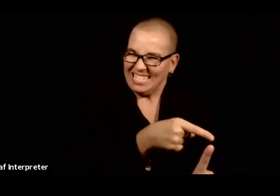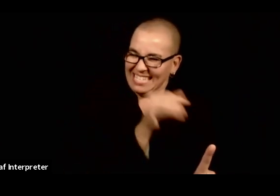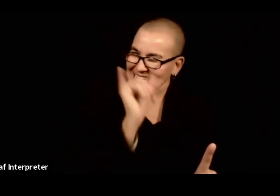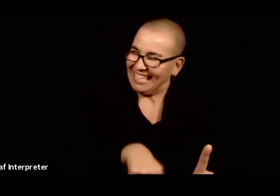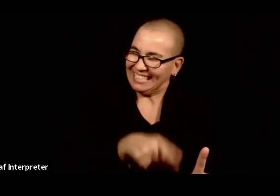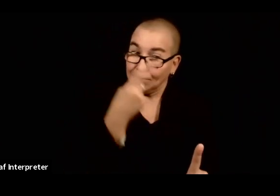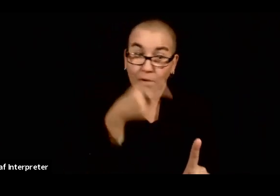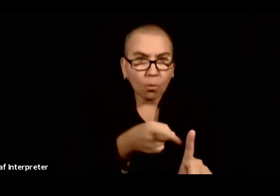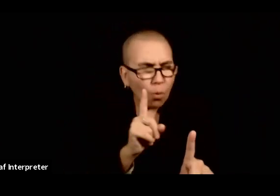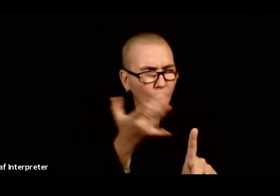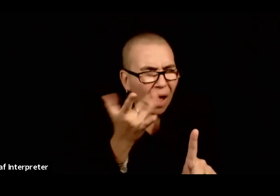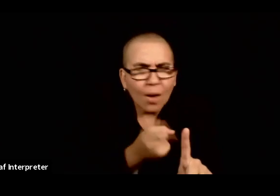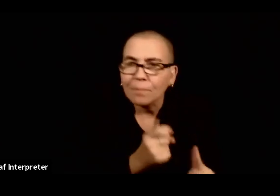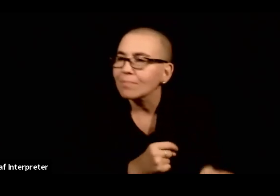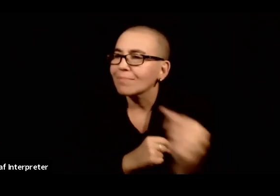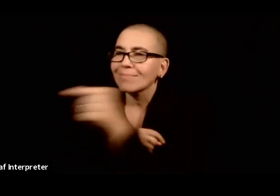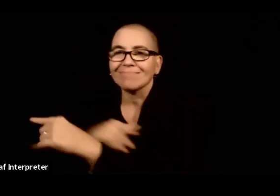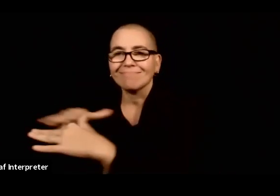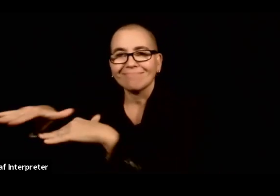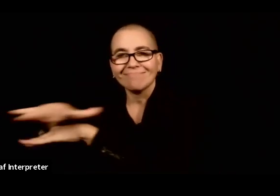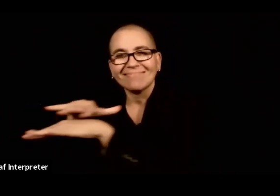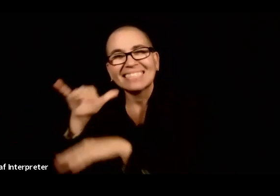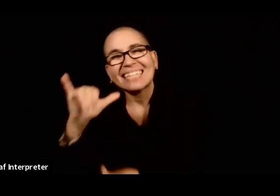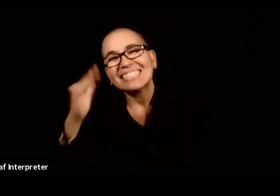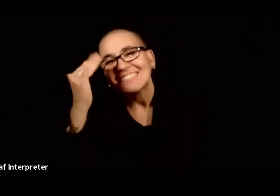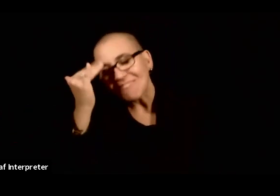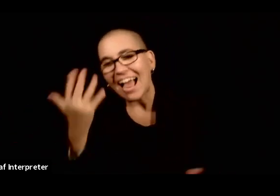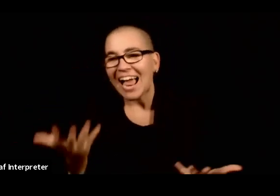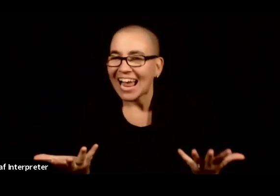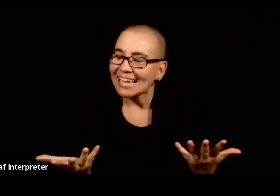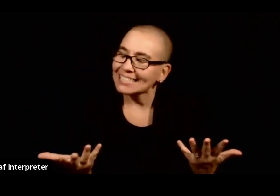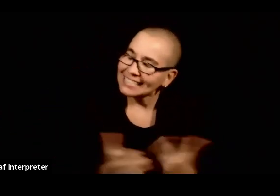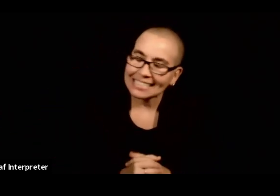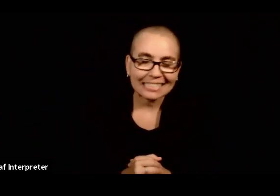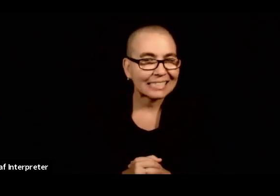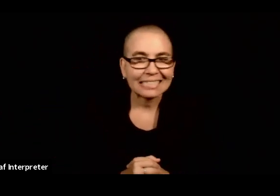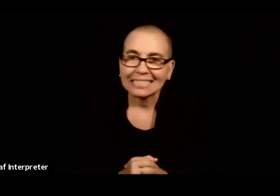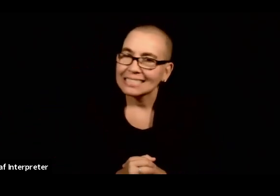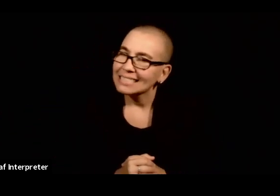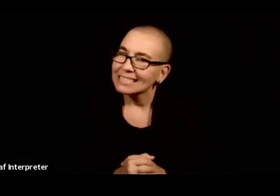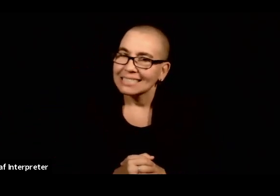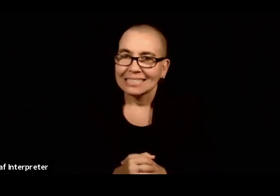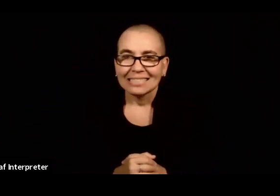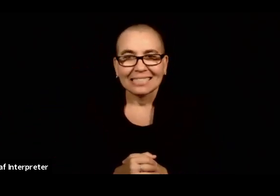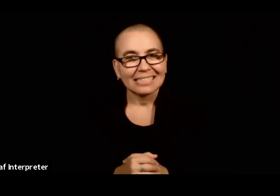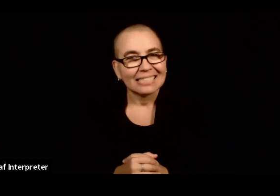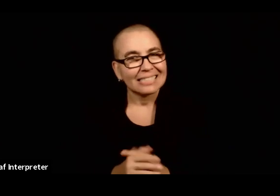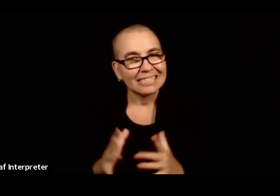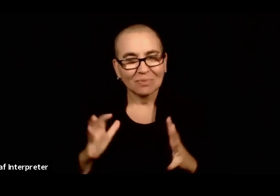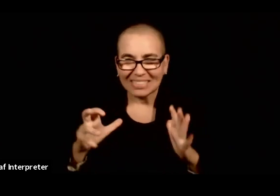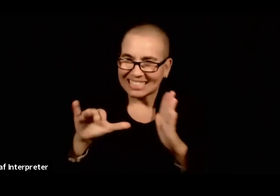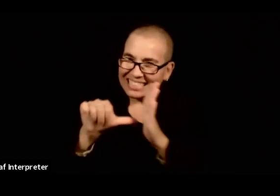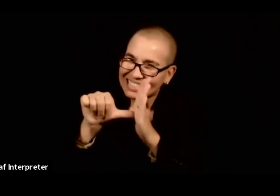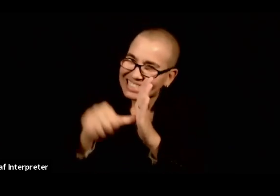into a facility. So that's concerning, and that's why we keep emphasizing it's really important to consider all the roles you play as